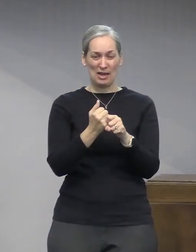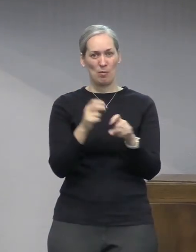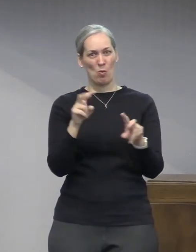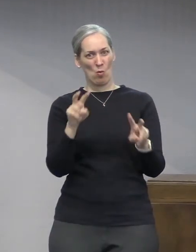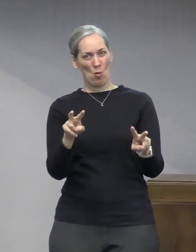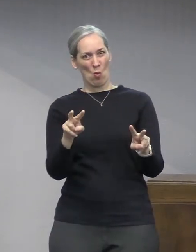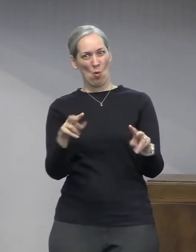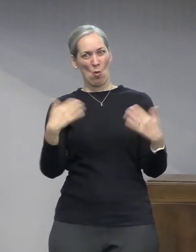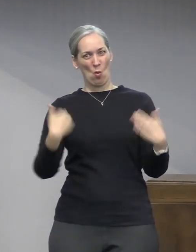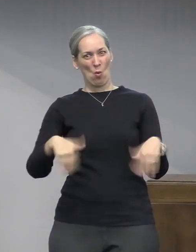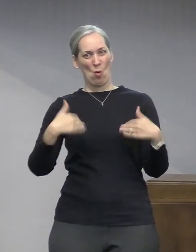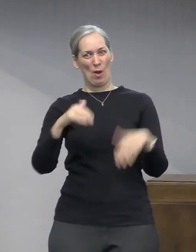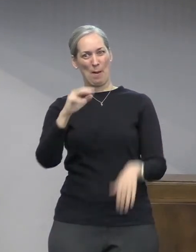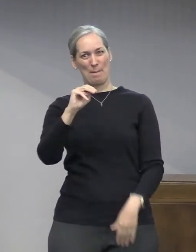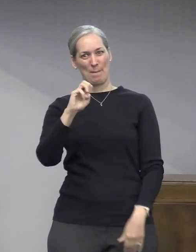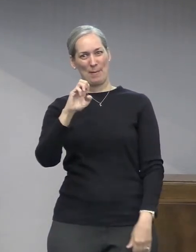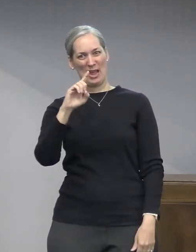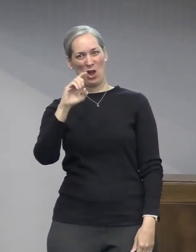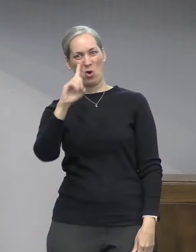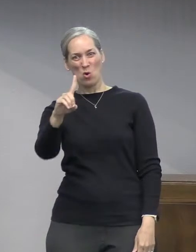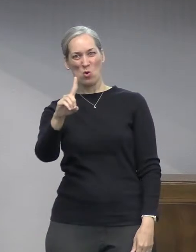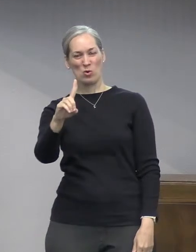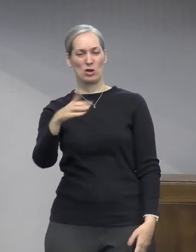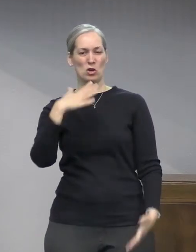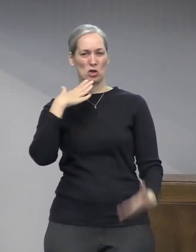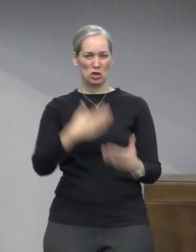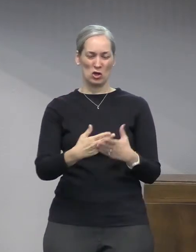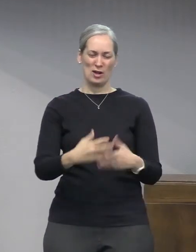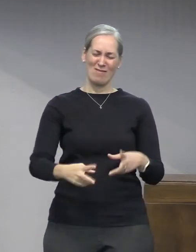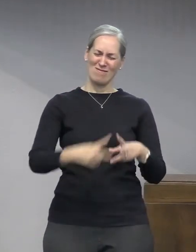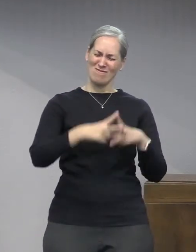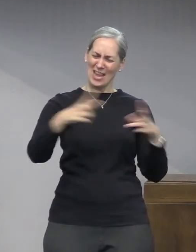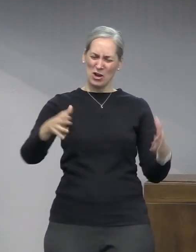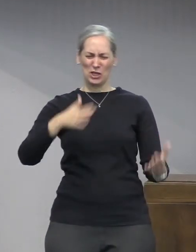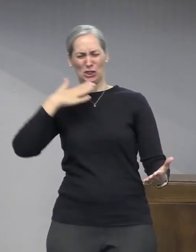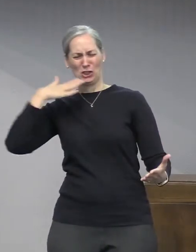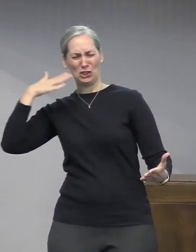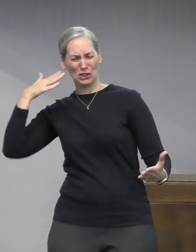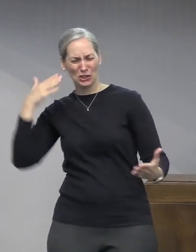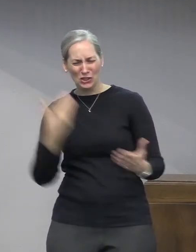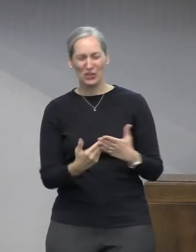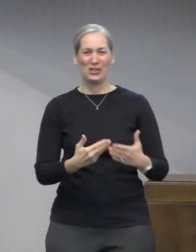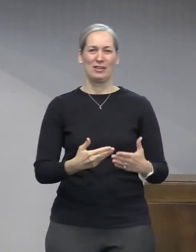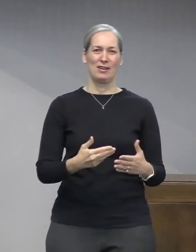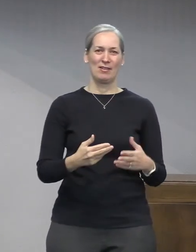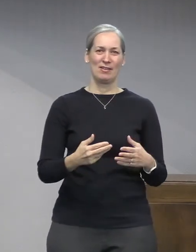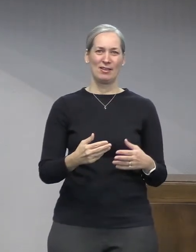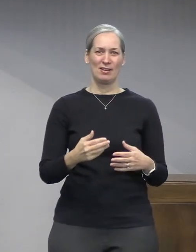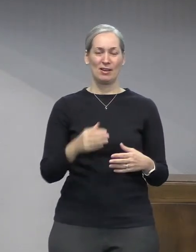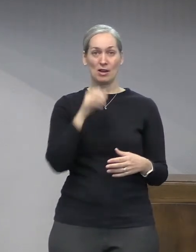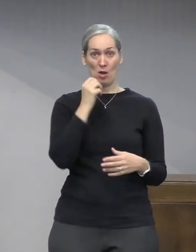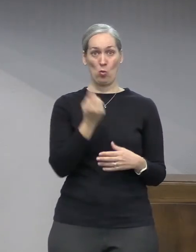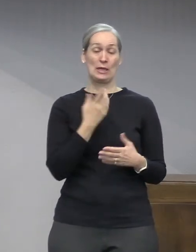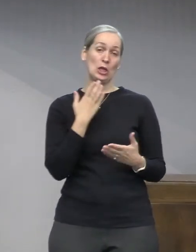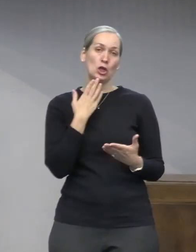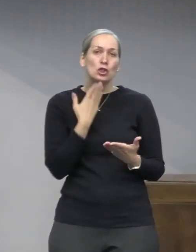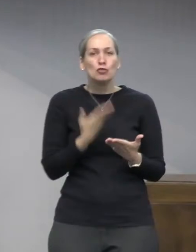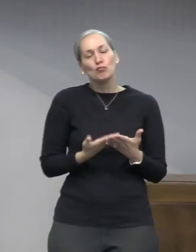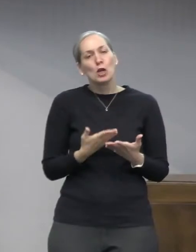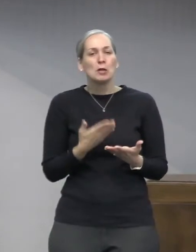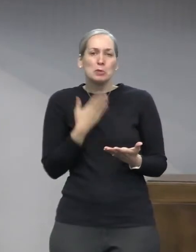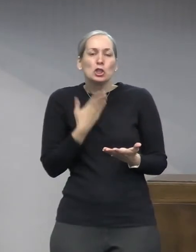was meod good. It was very good. It wasn't just good. There's a qualifier.